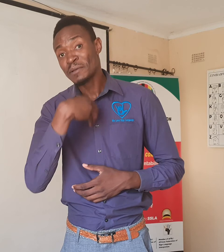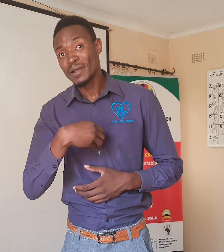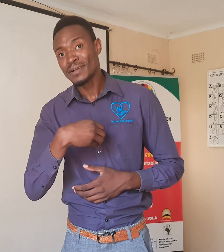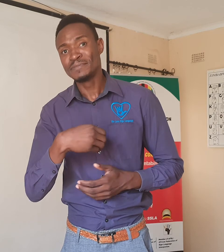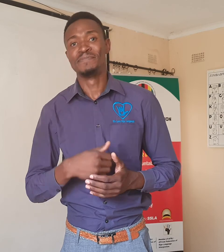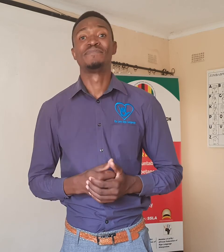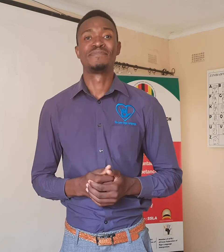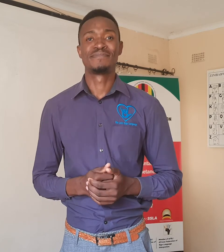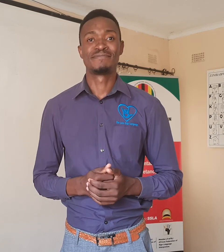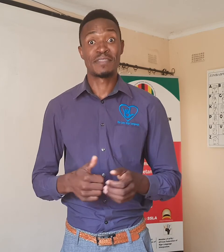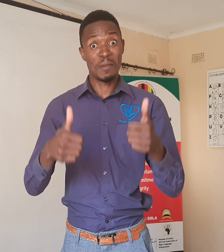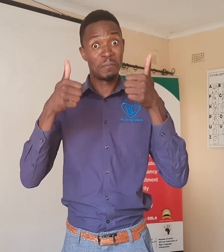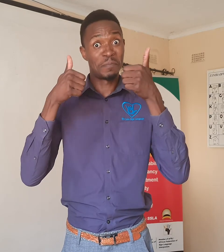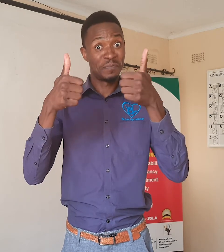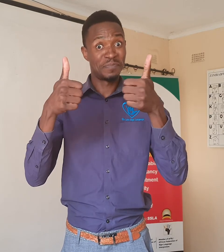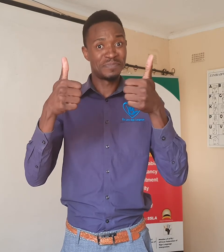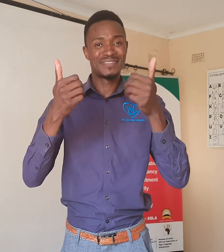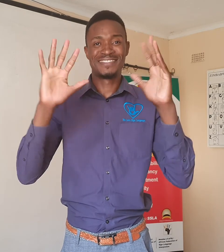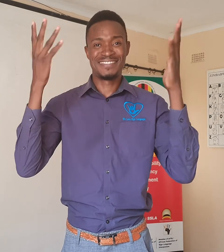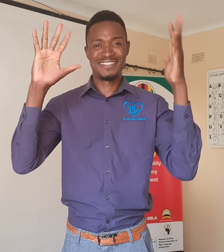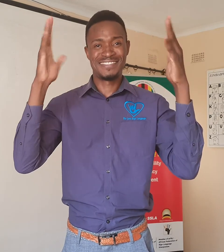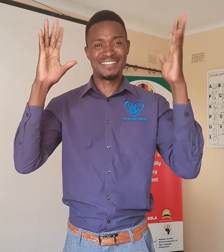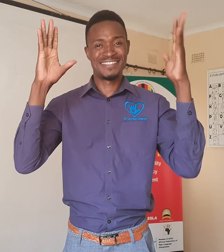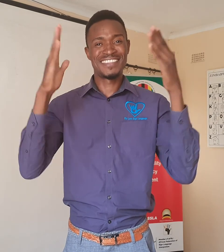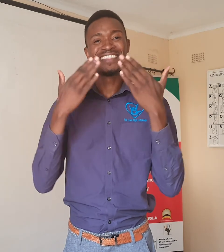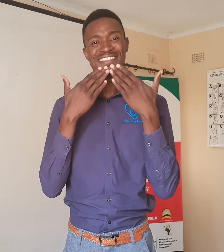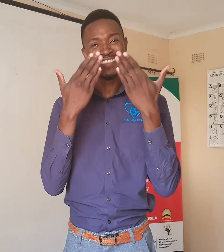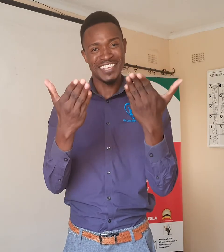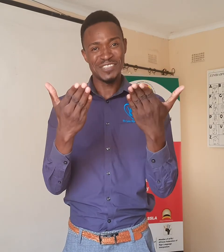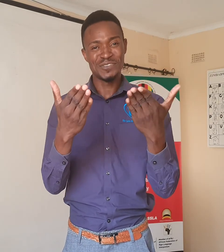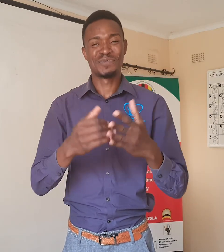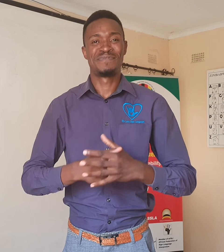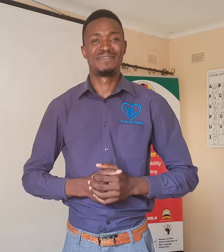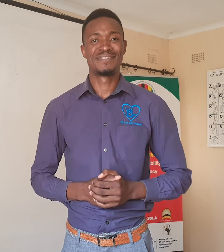Hope you did well. Thank you very much.